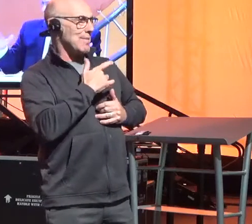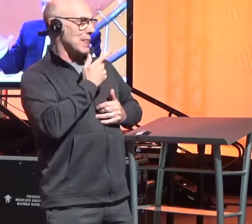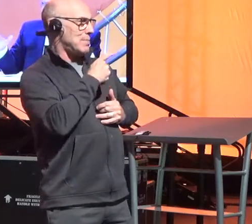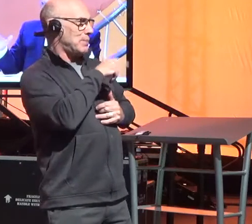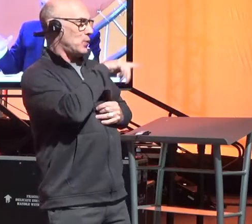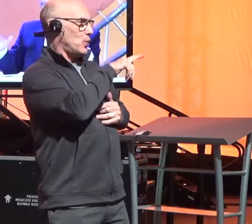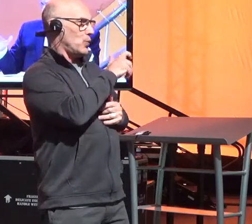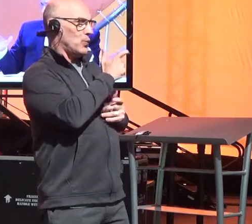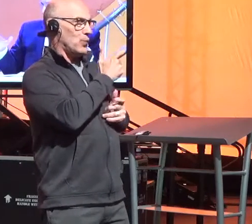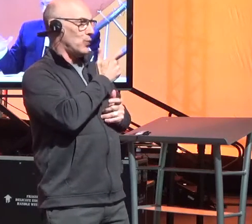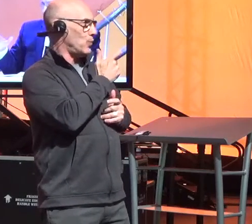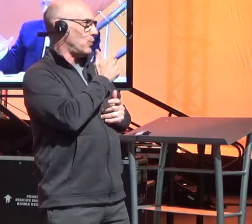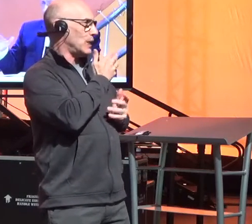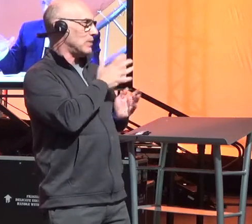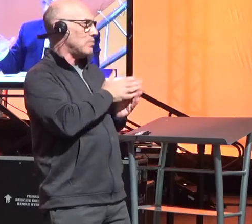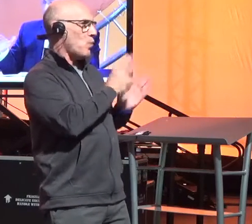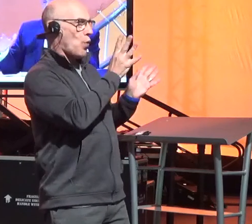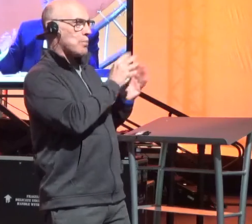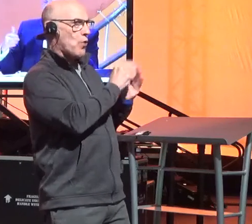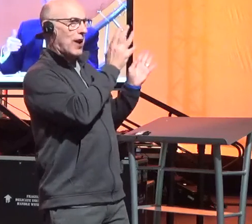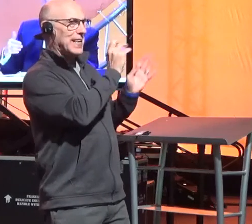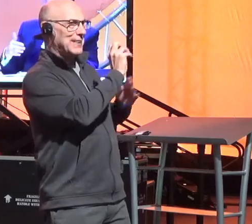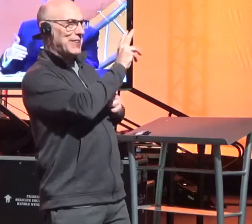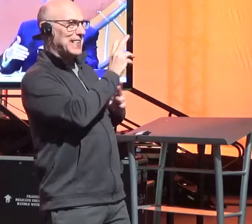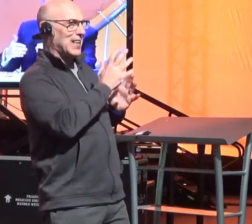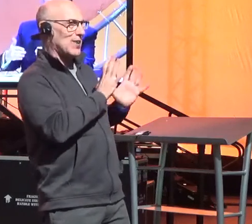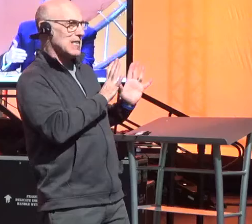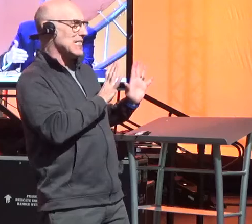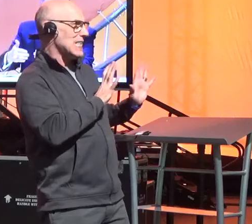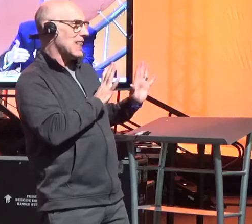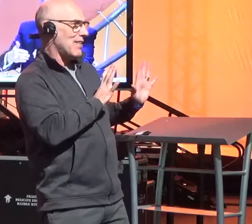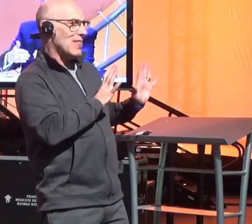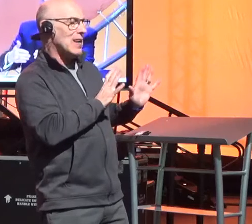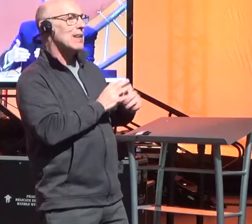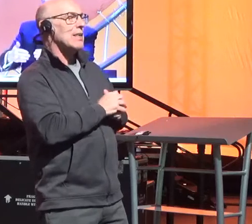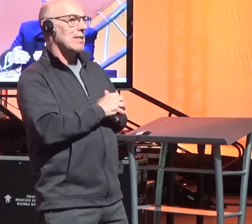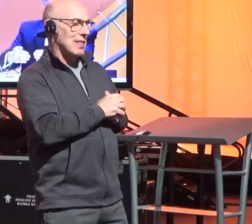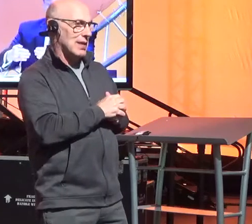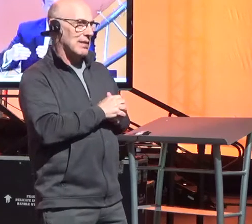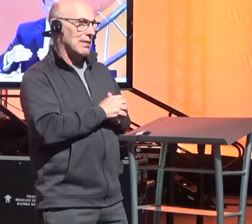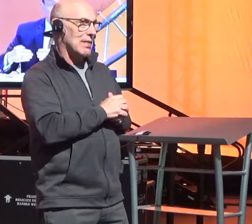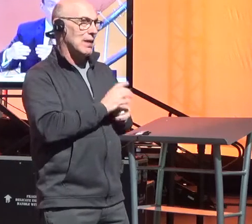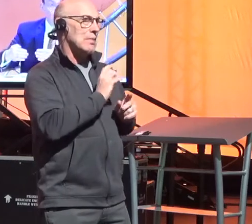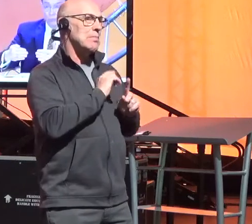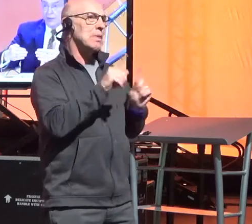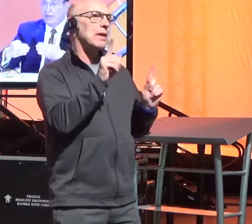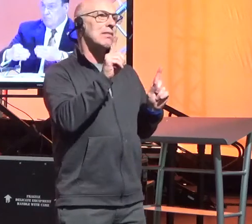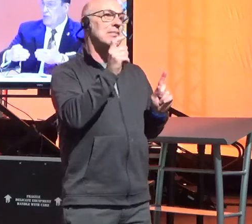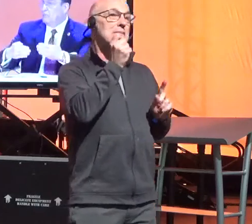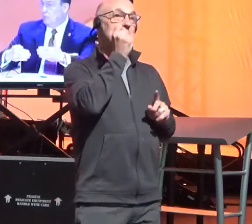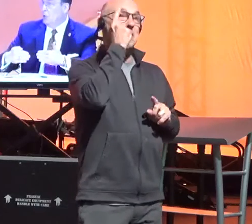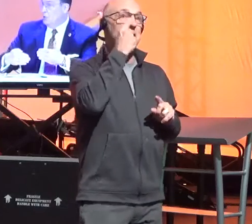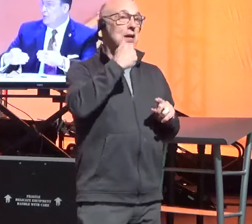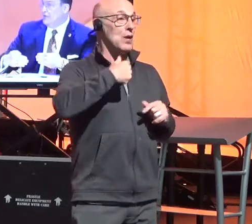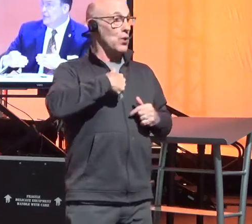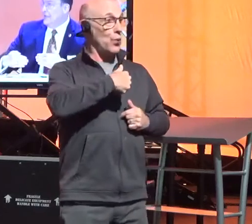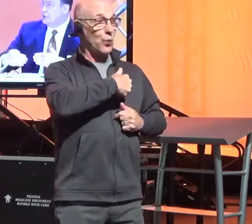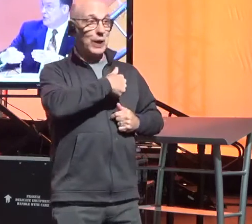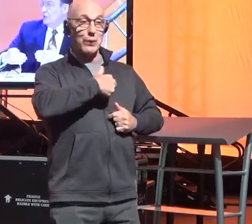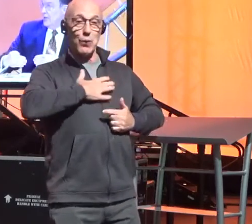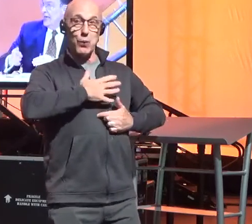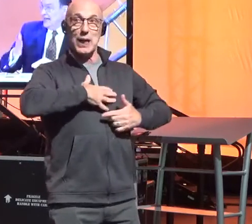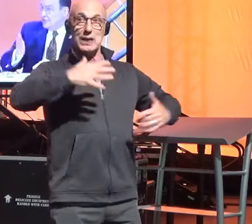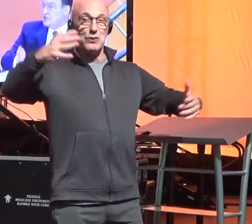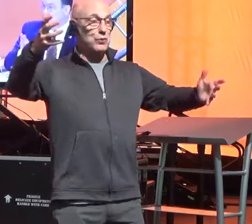in broader evangelical circles, intrigued by the fact that we were willing to draw really big, bold